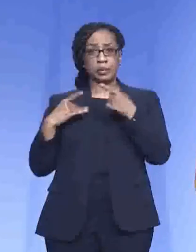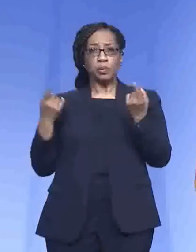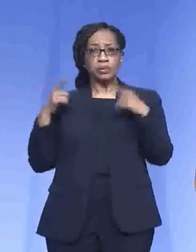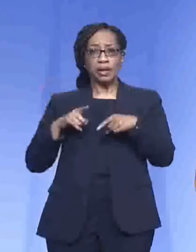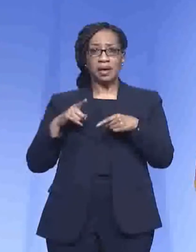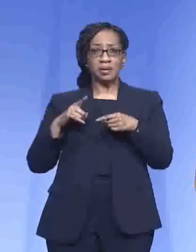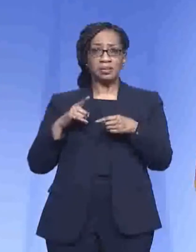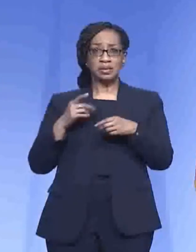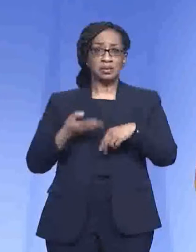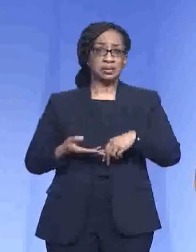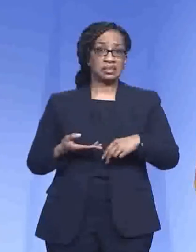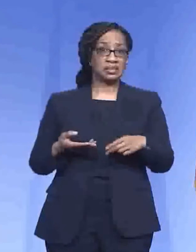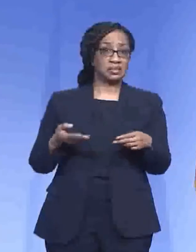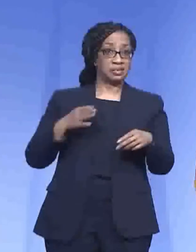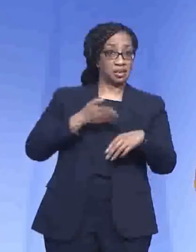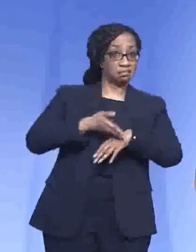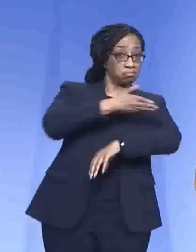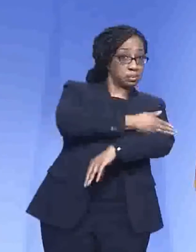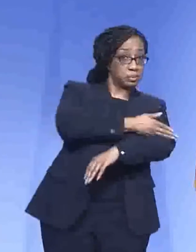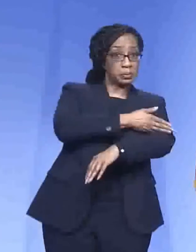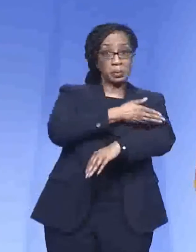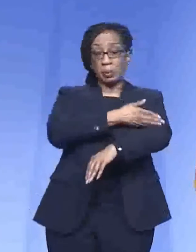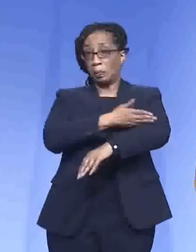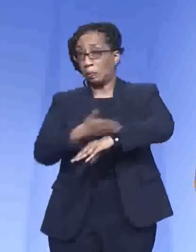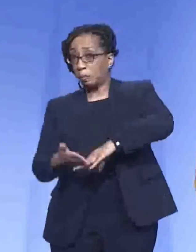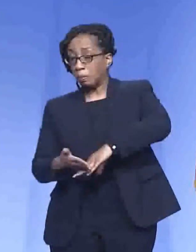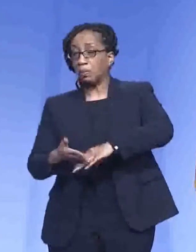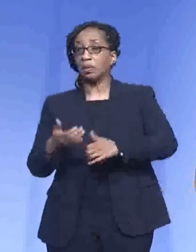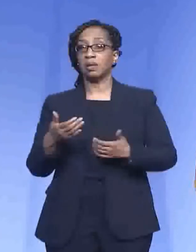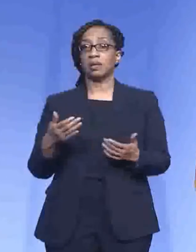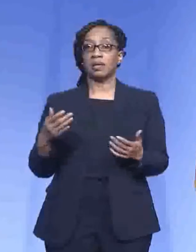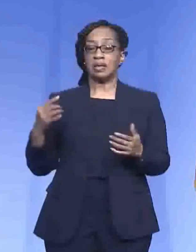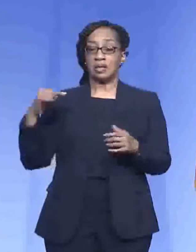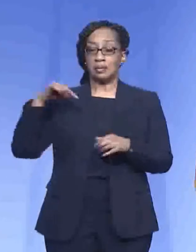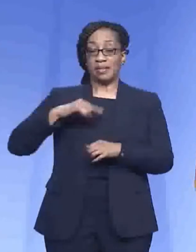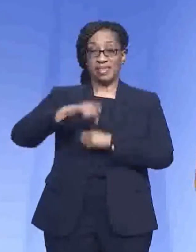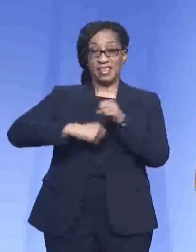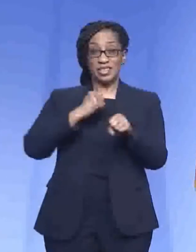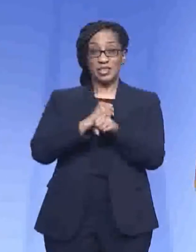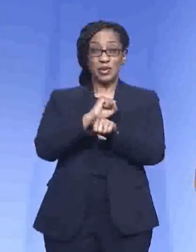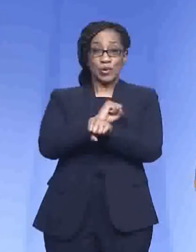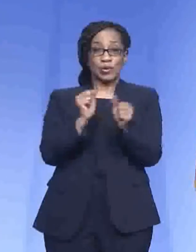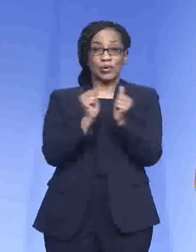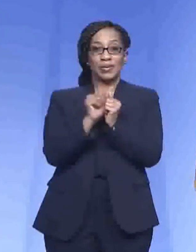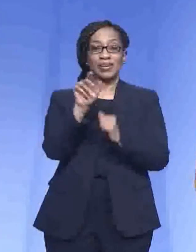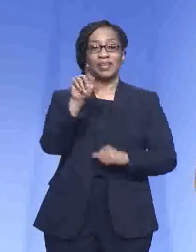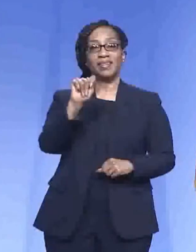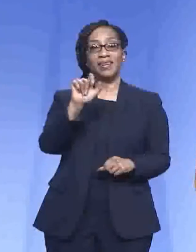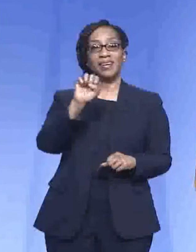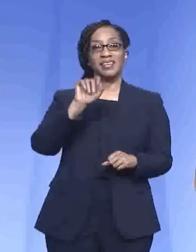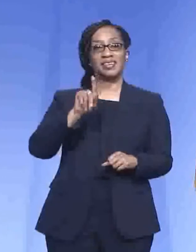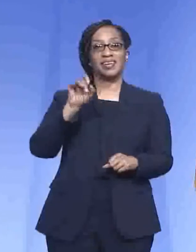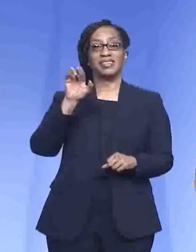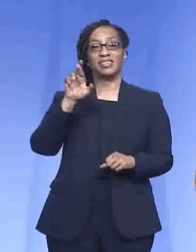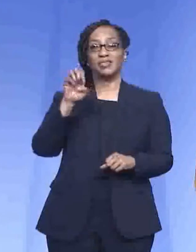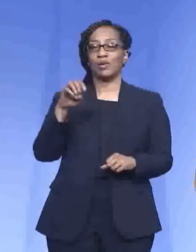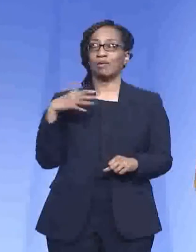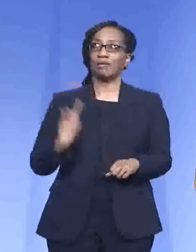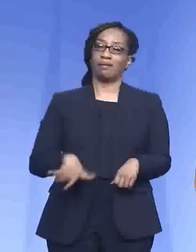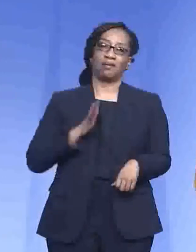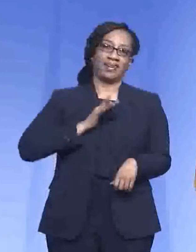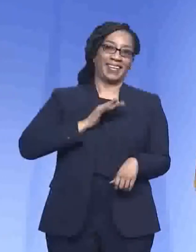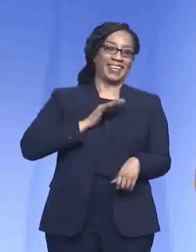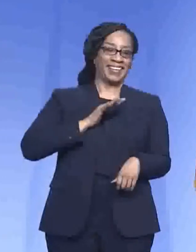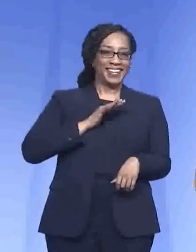The work of the this task force for the last year has been, I think, nothing short of phenomenal to keep